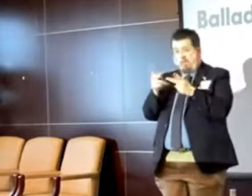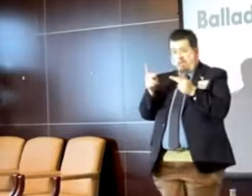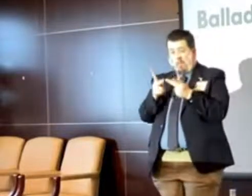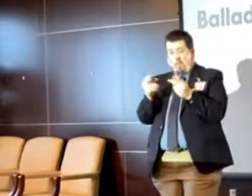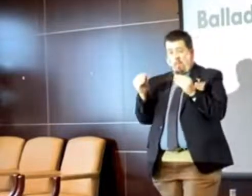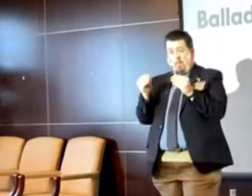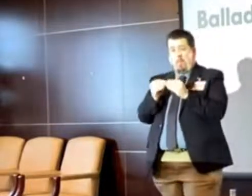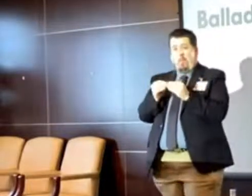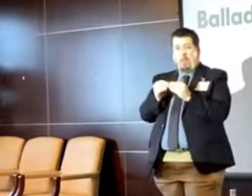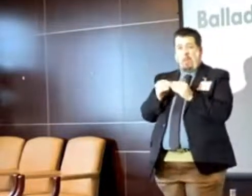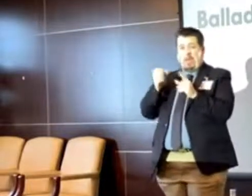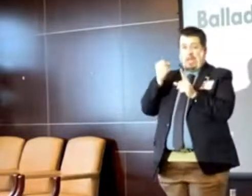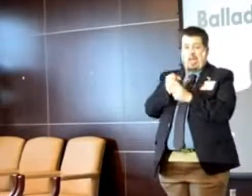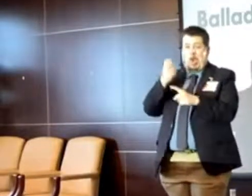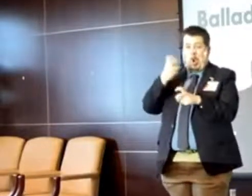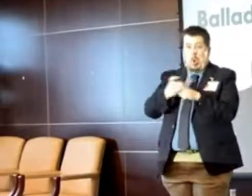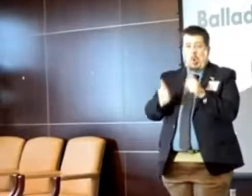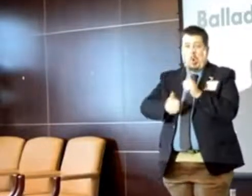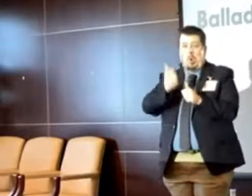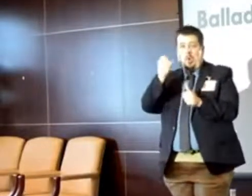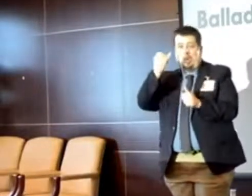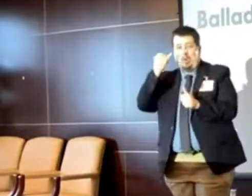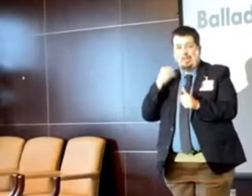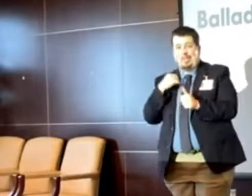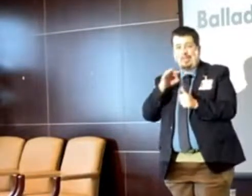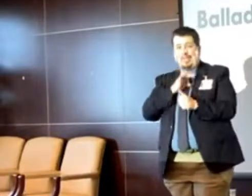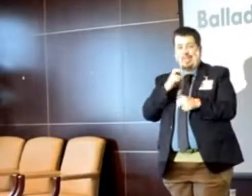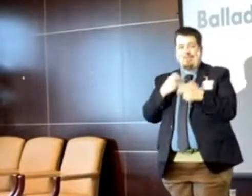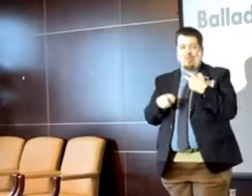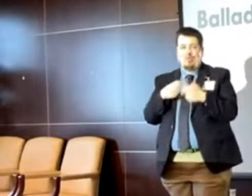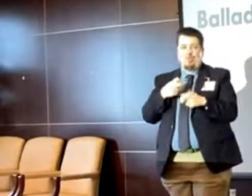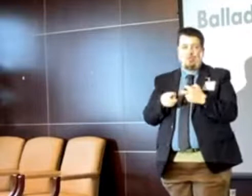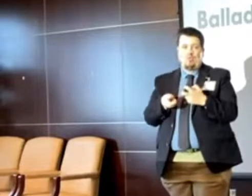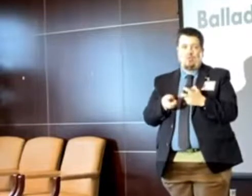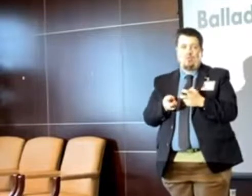facilities going to be hit harder with staffing issues